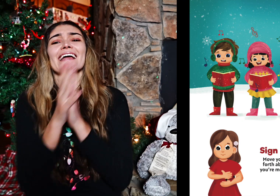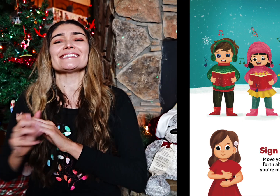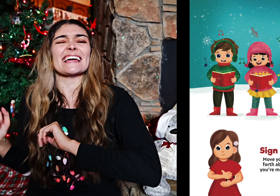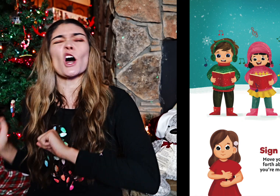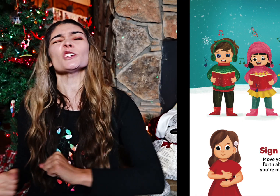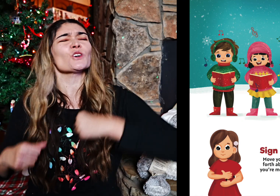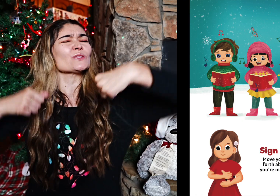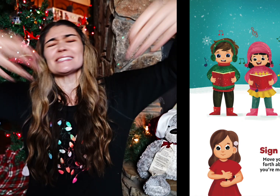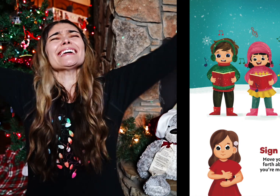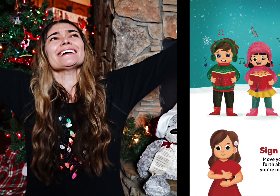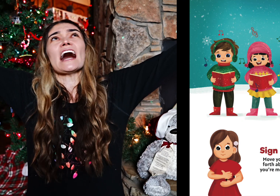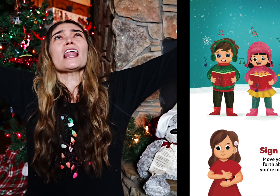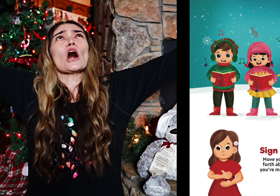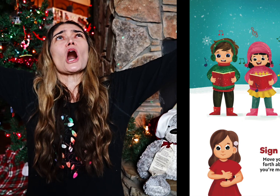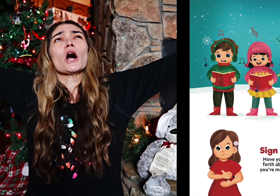hands and also sing along.